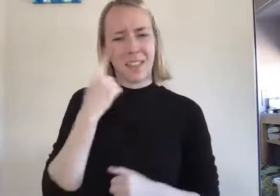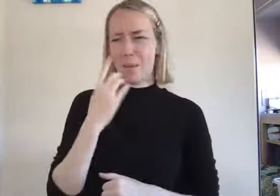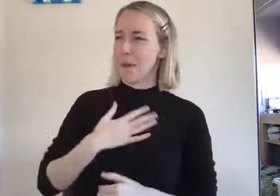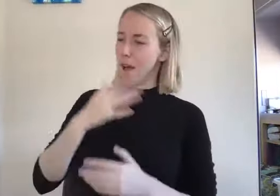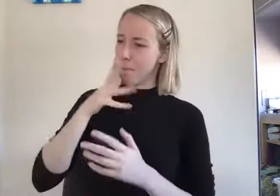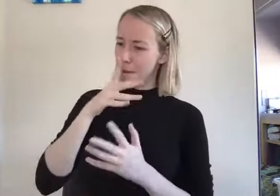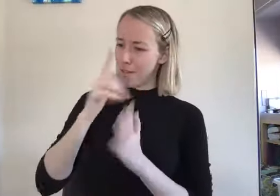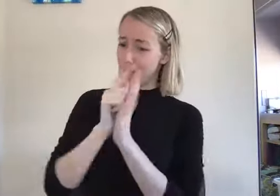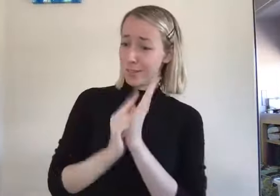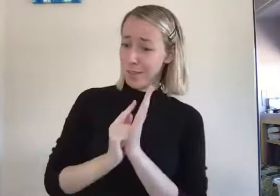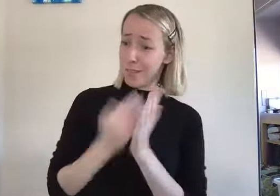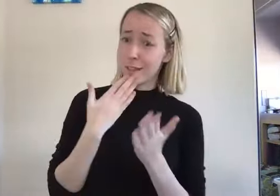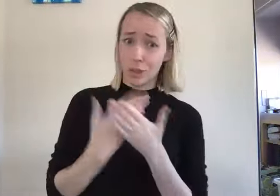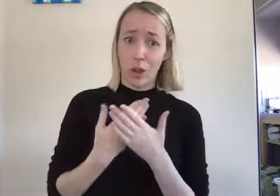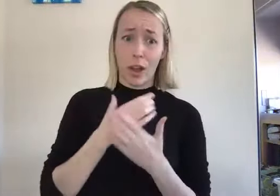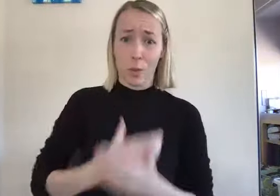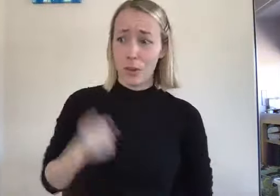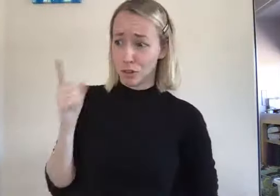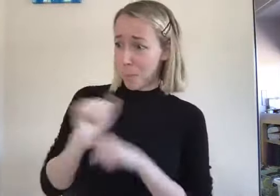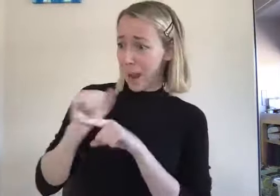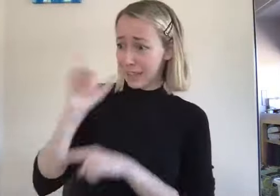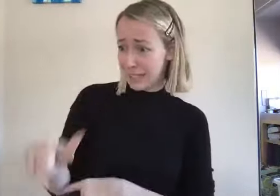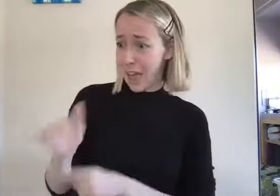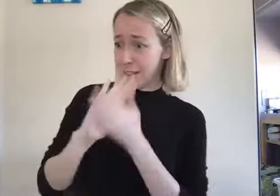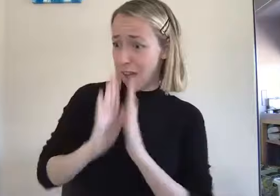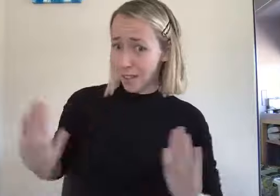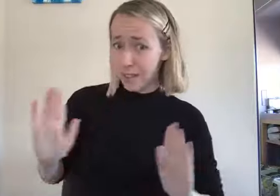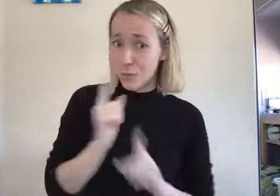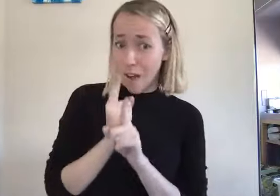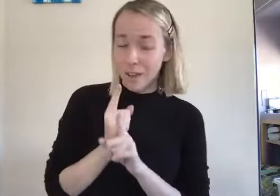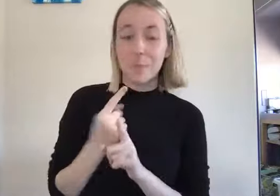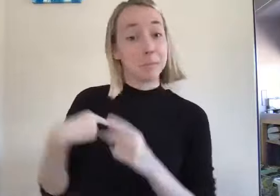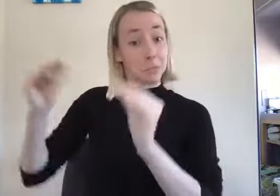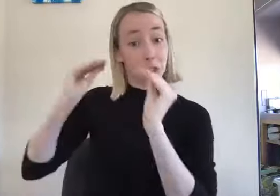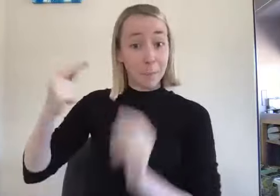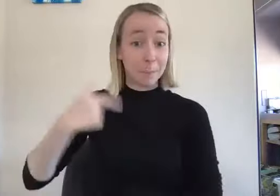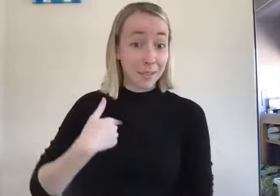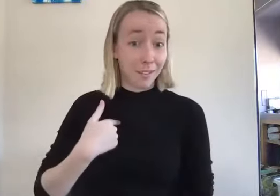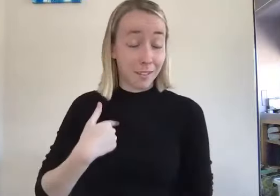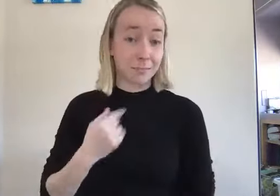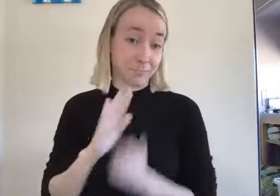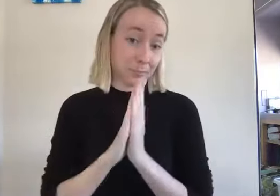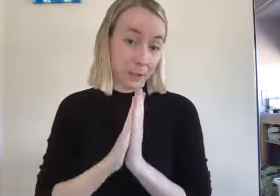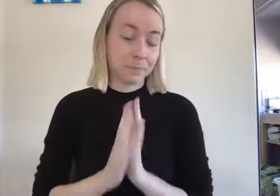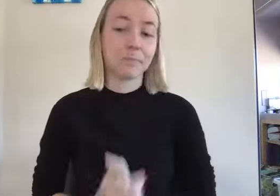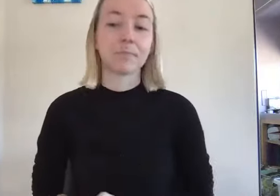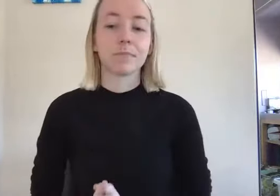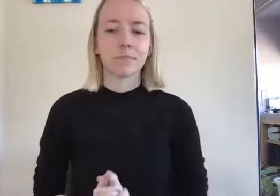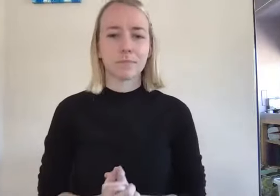And I thought, for my mother-in-law, that's pretty good. And I wished you would practice it, which she didn't, but she taught me that story, that prayer.